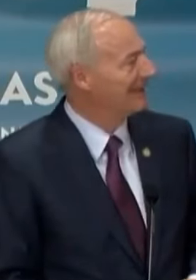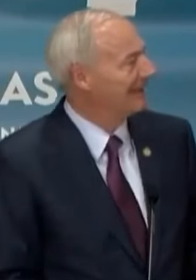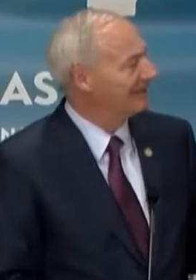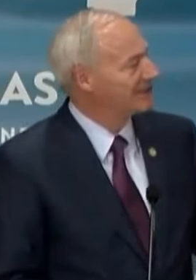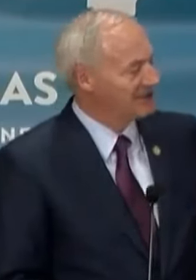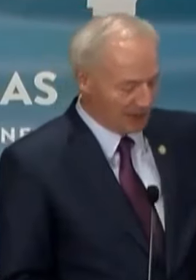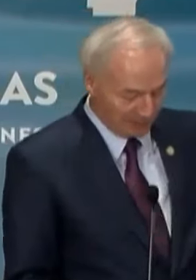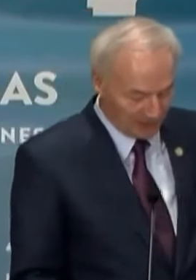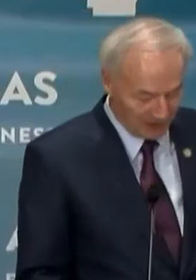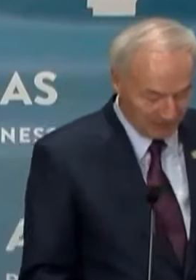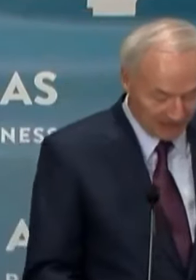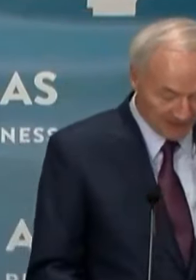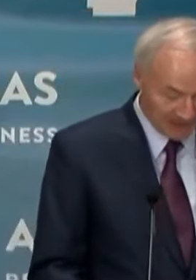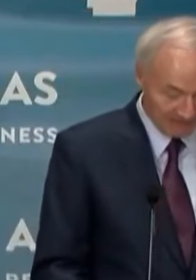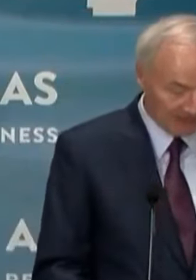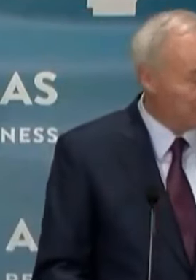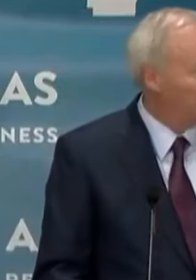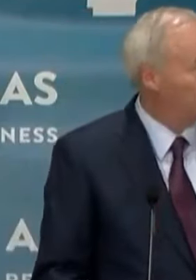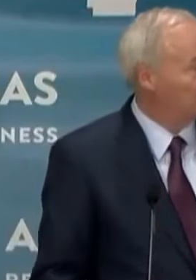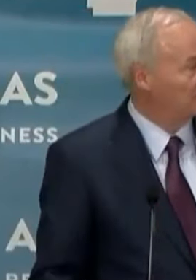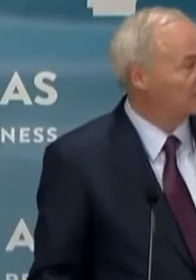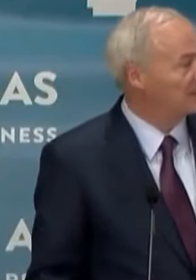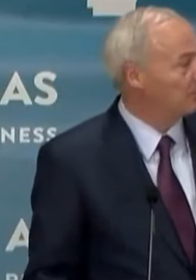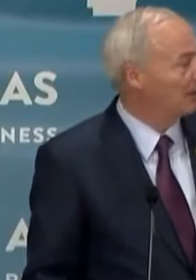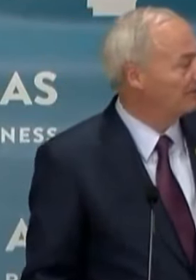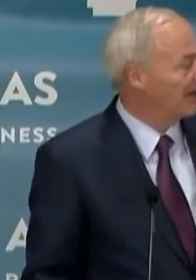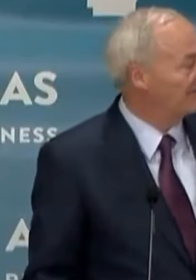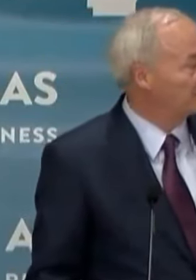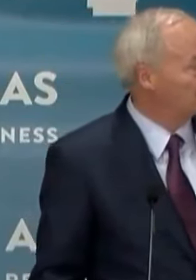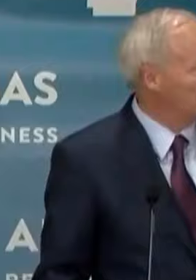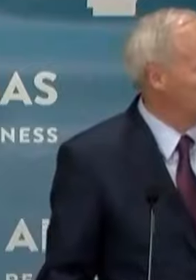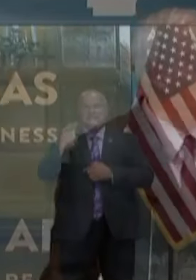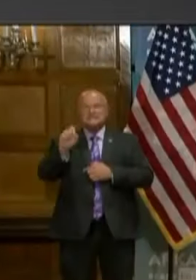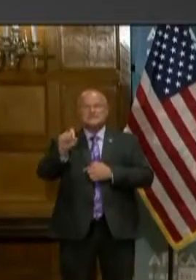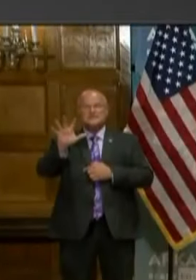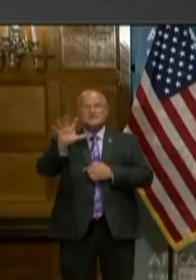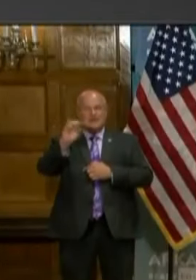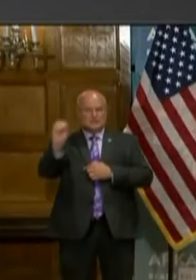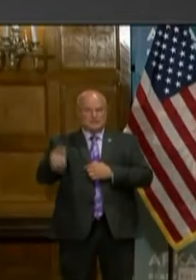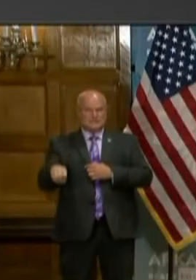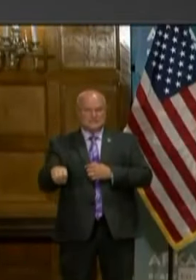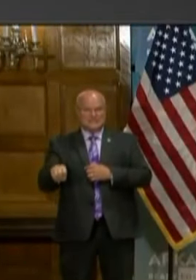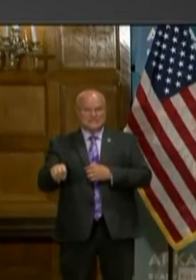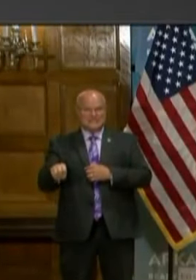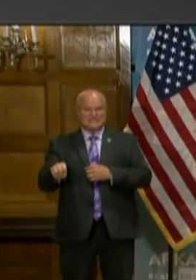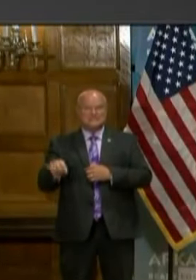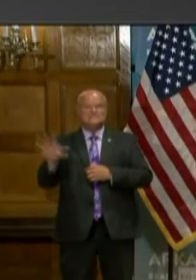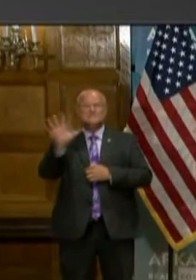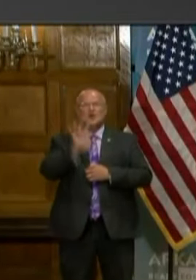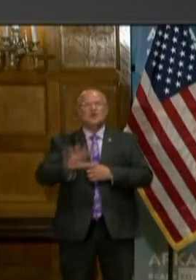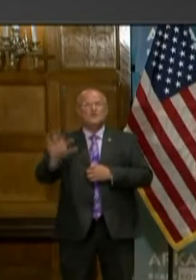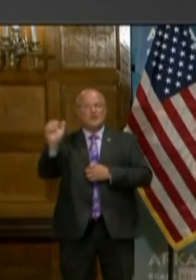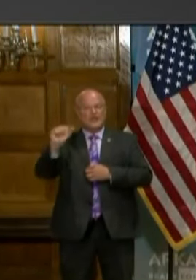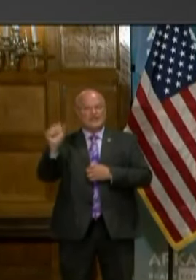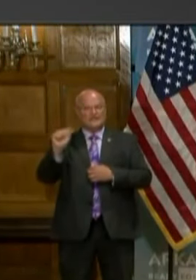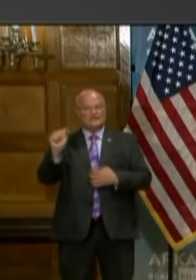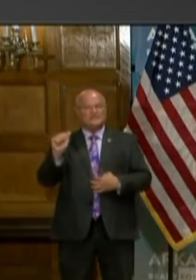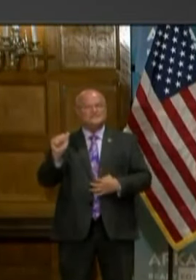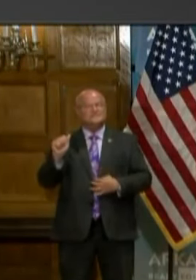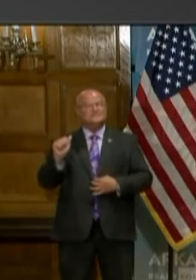here. And this is the overall positivity rate, which is 6.5%. on the overall